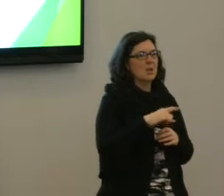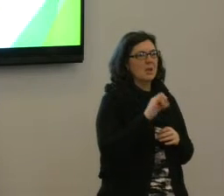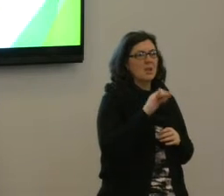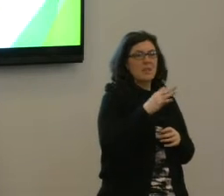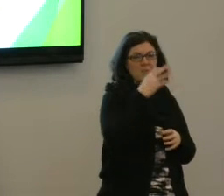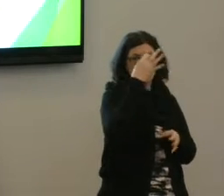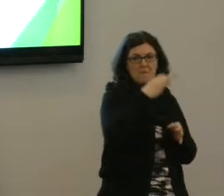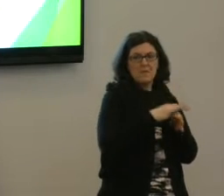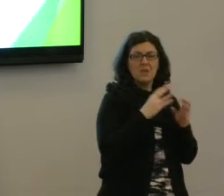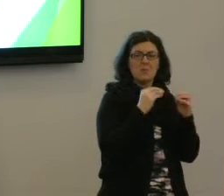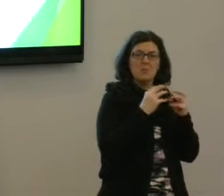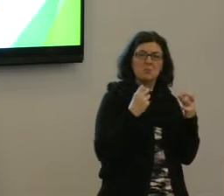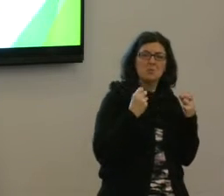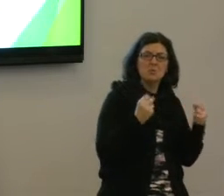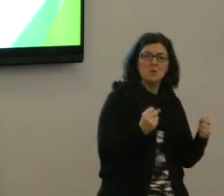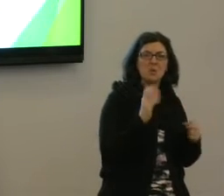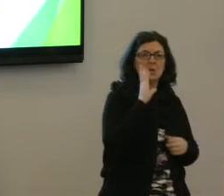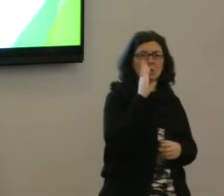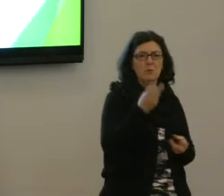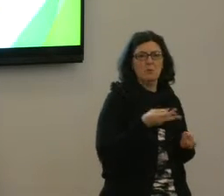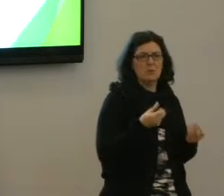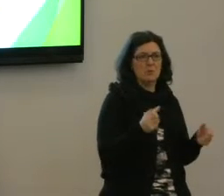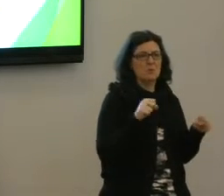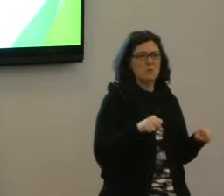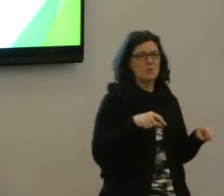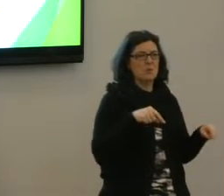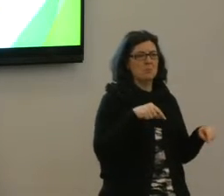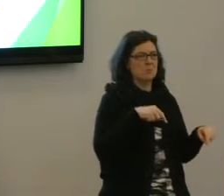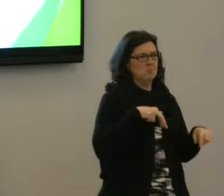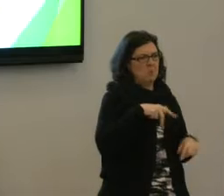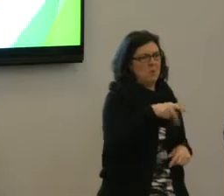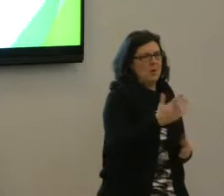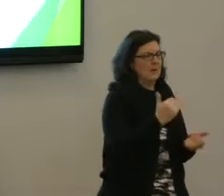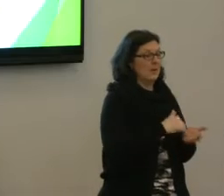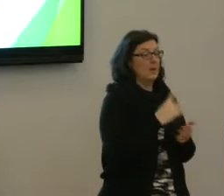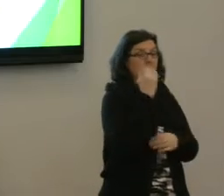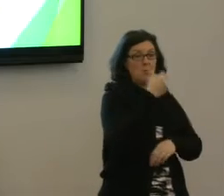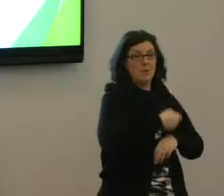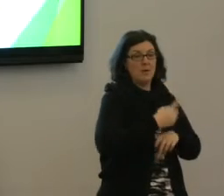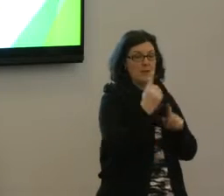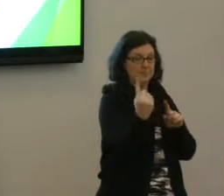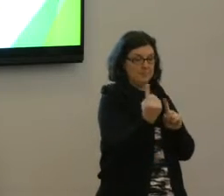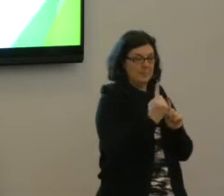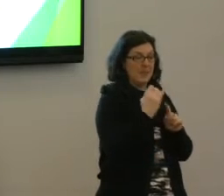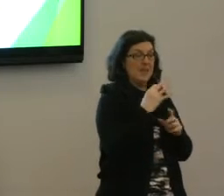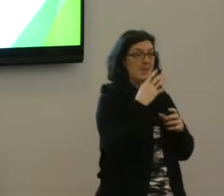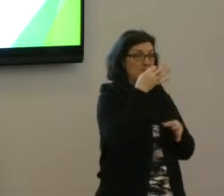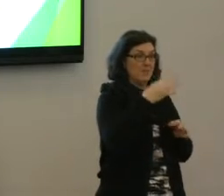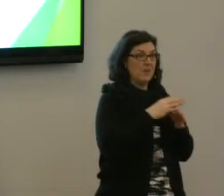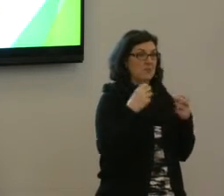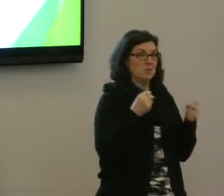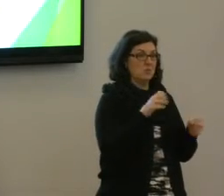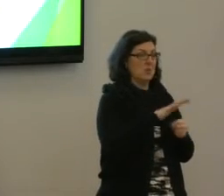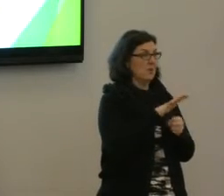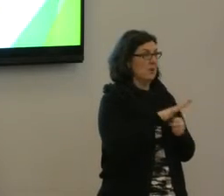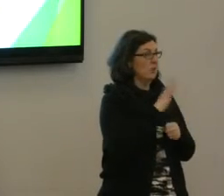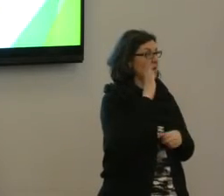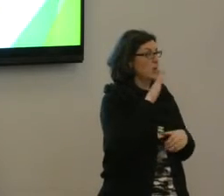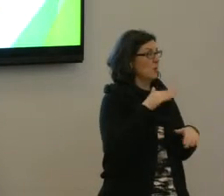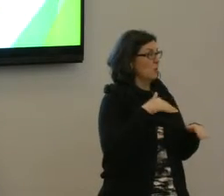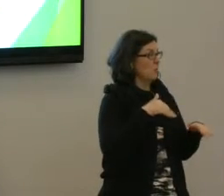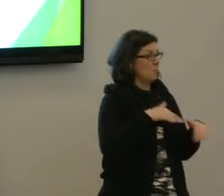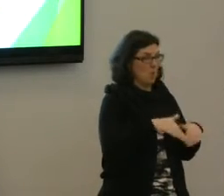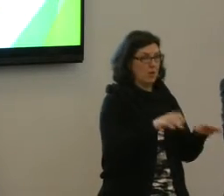if your faith was strong enough, you could be cured. And somebody walked up to him one day and said, "My brother, if your faith was strong enough, you could walk, you could be